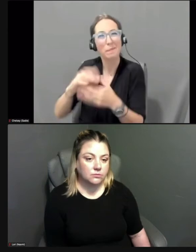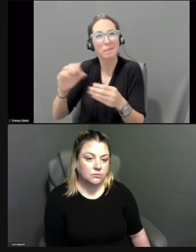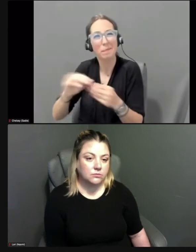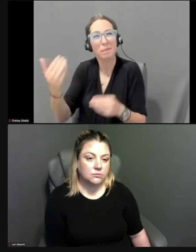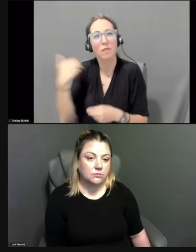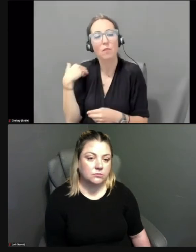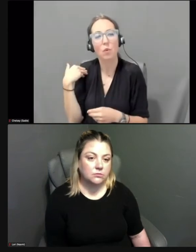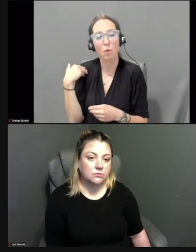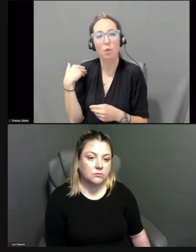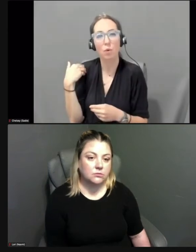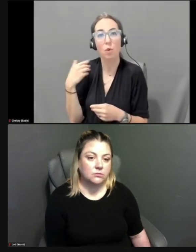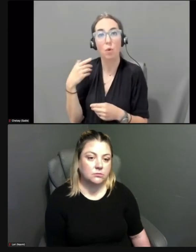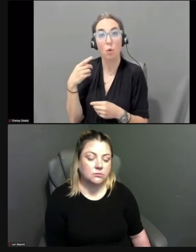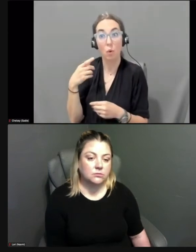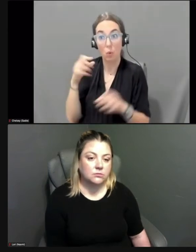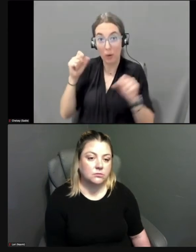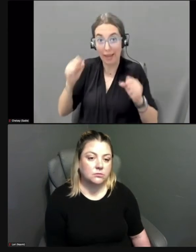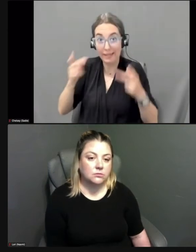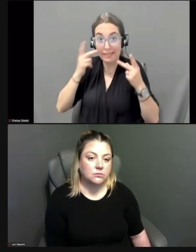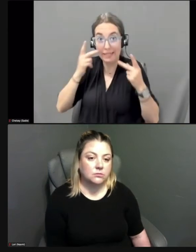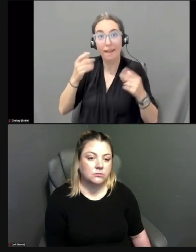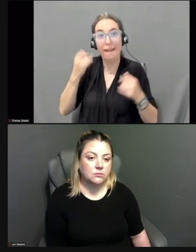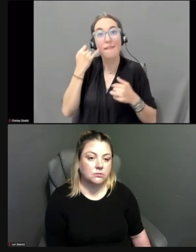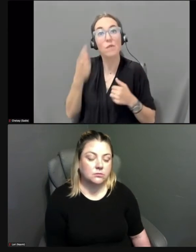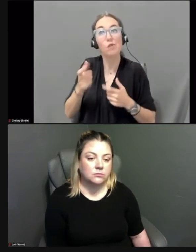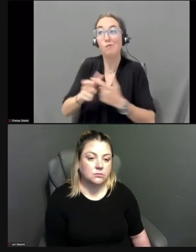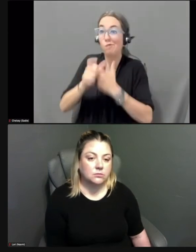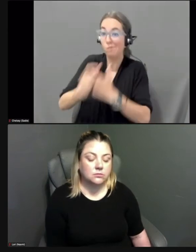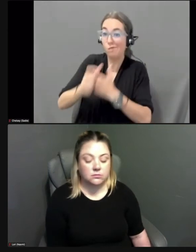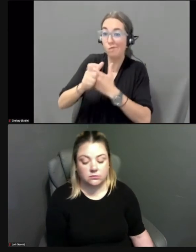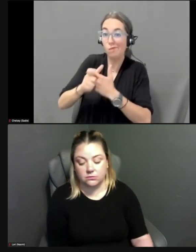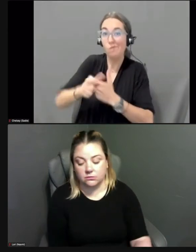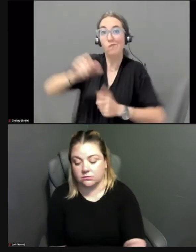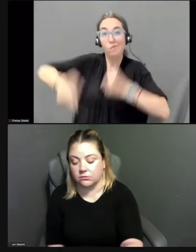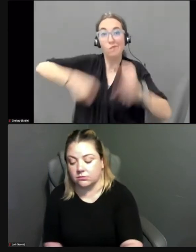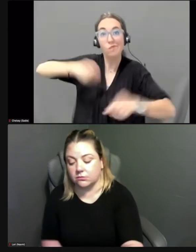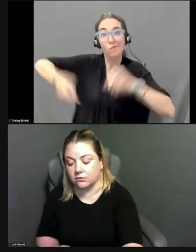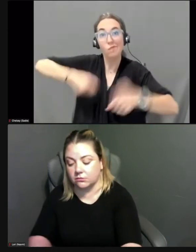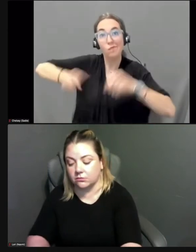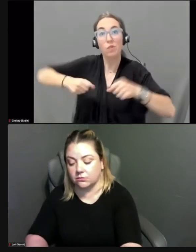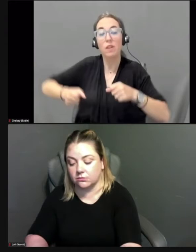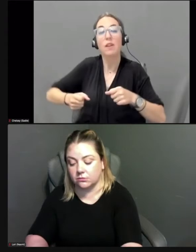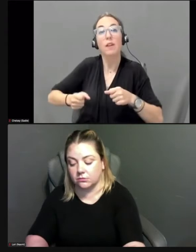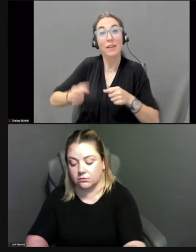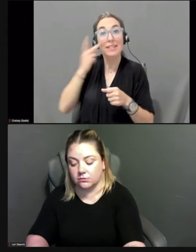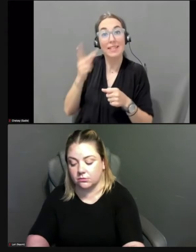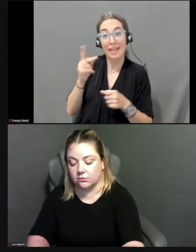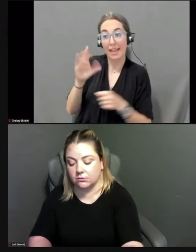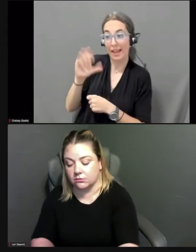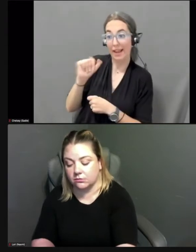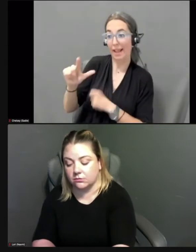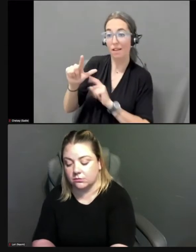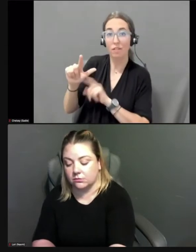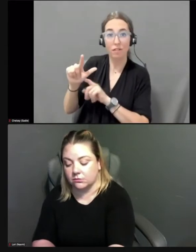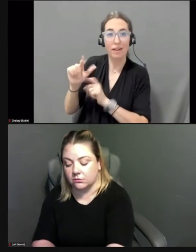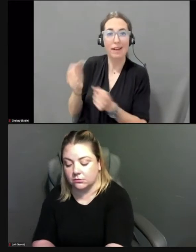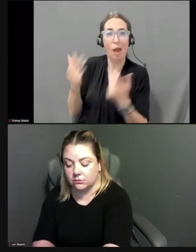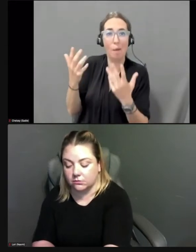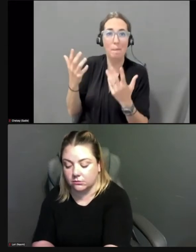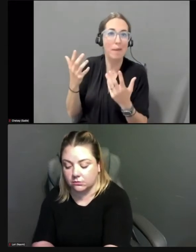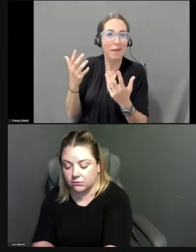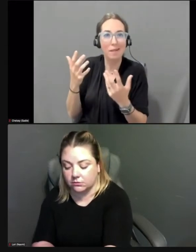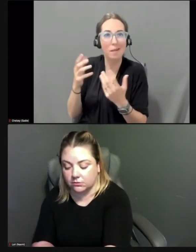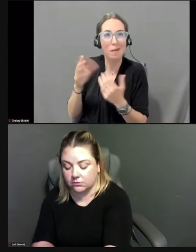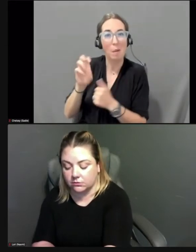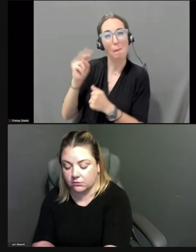can physically see on the treadmill or on the bike how many calories you're burning. And at that time, I needed to see some physical